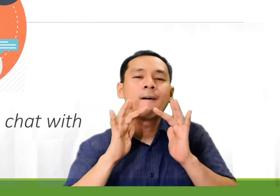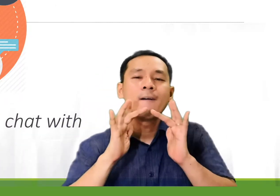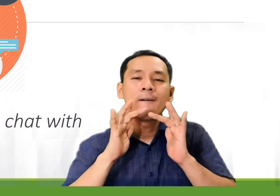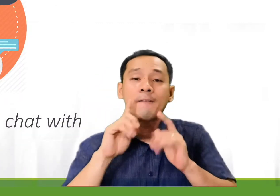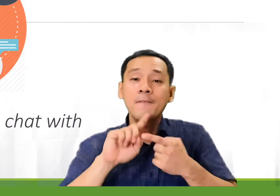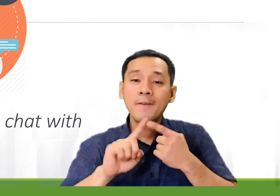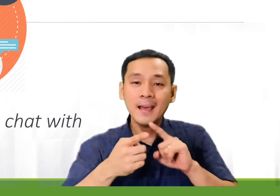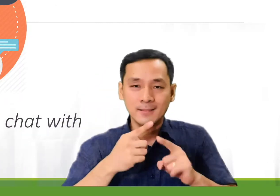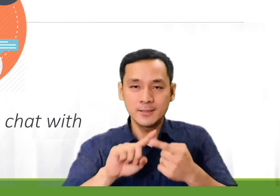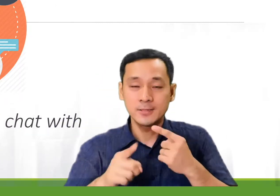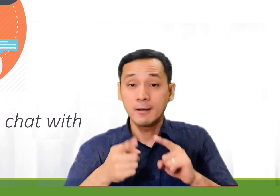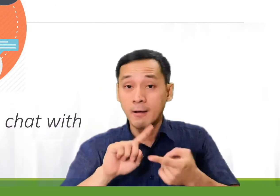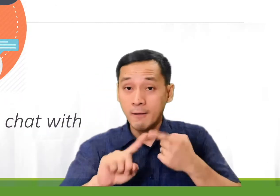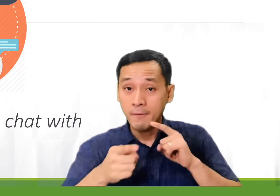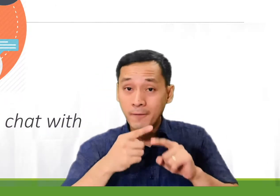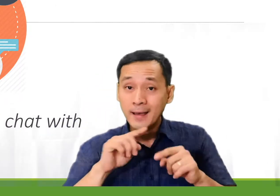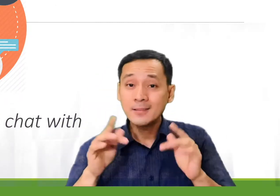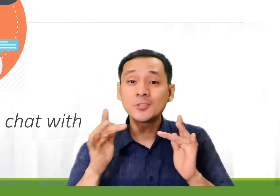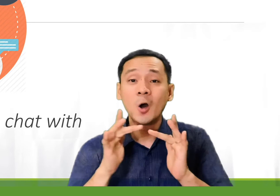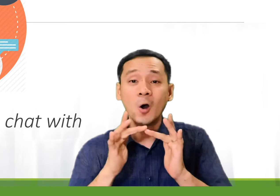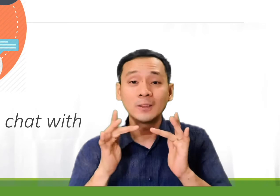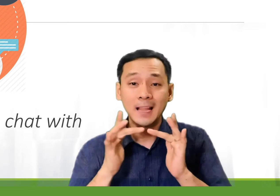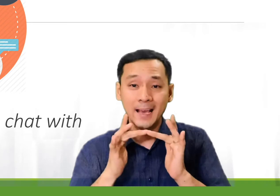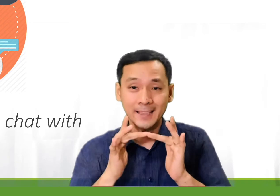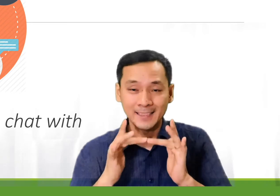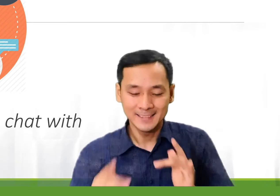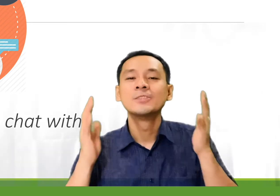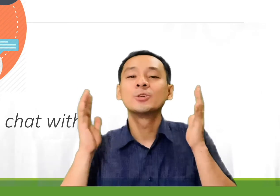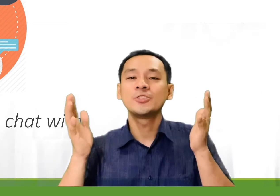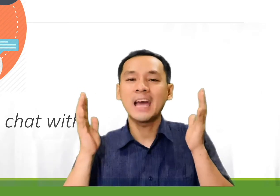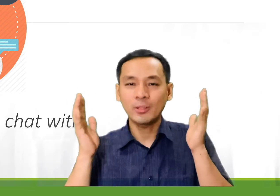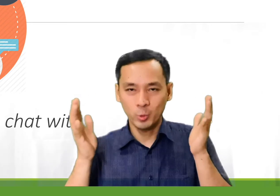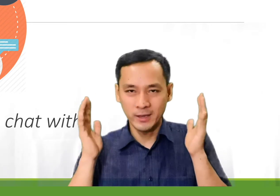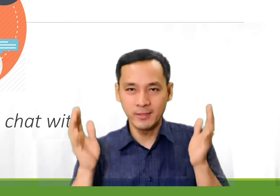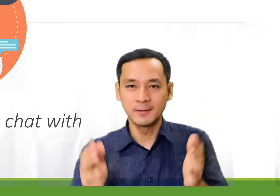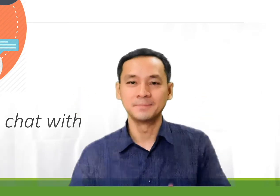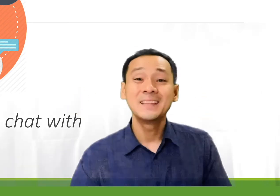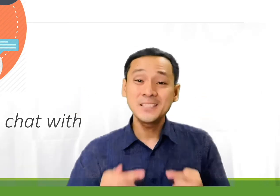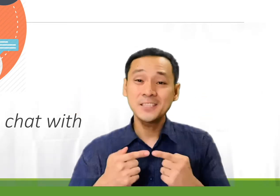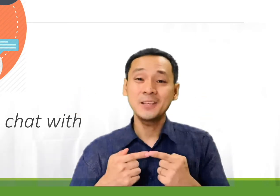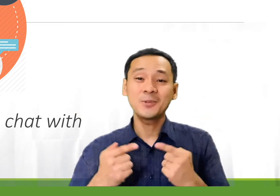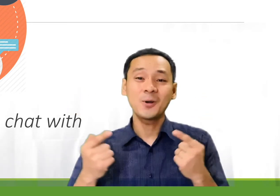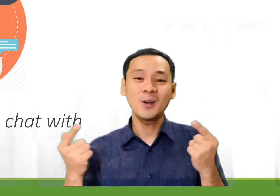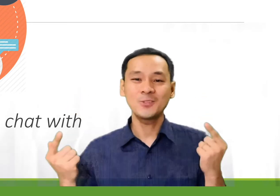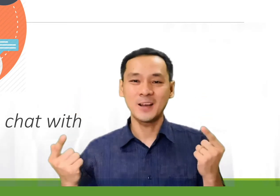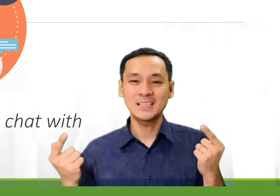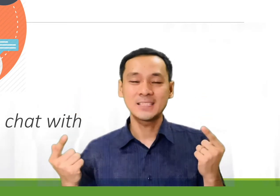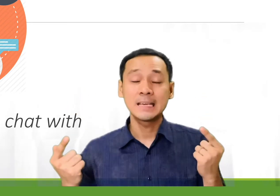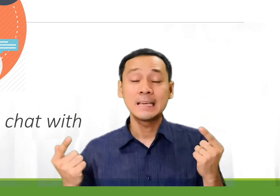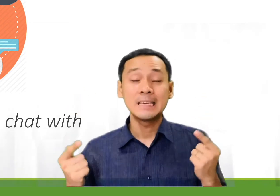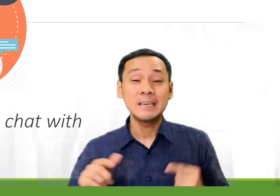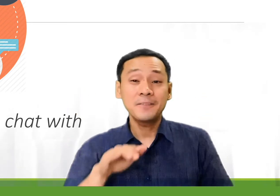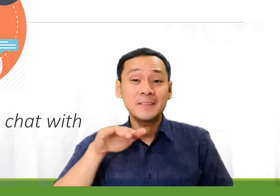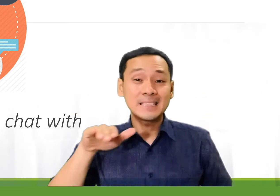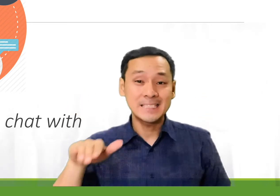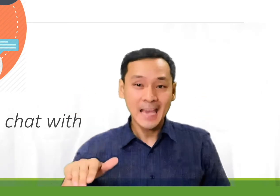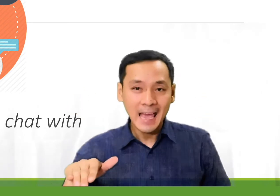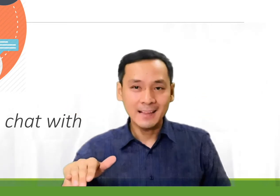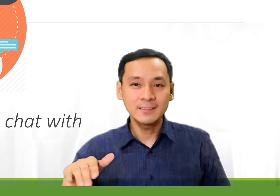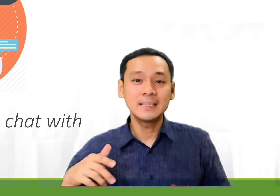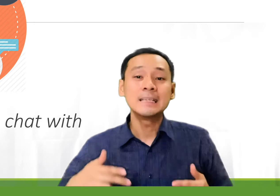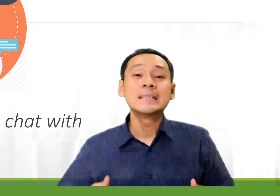for friends online to chat with. This is in contrast if